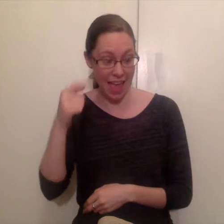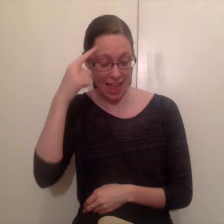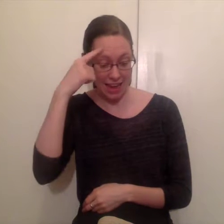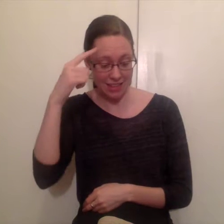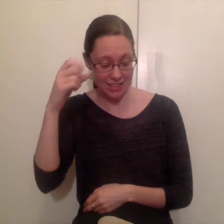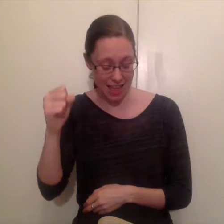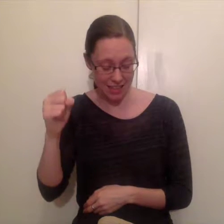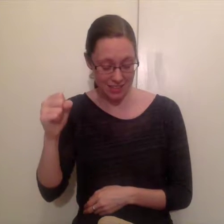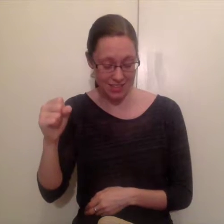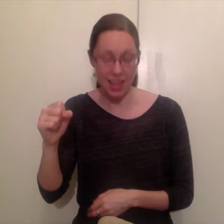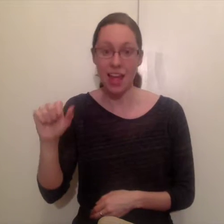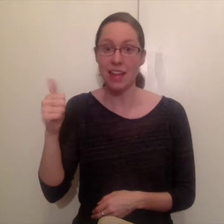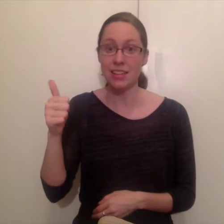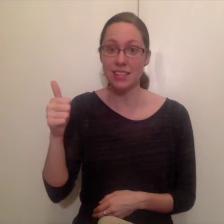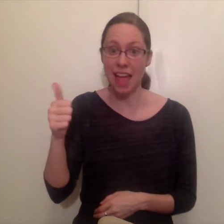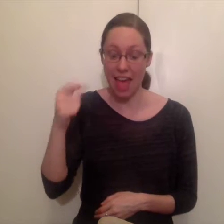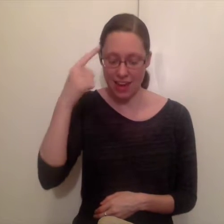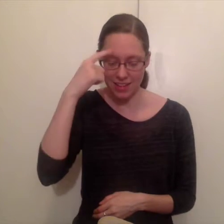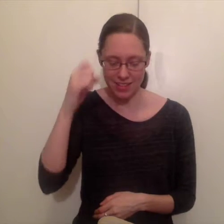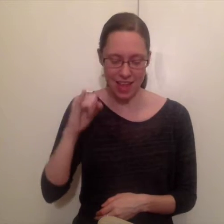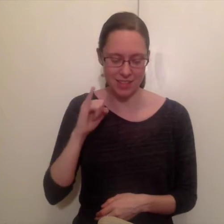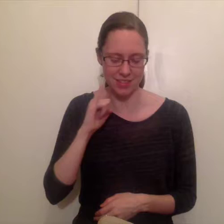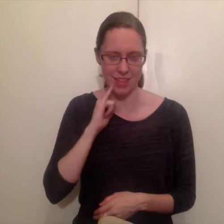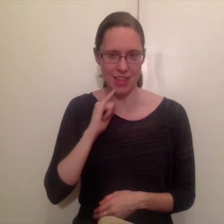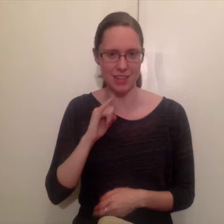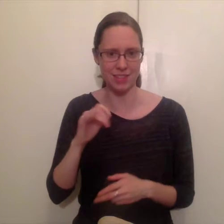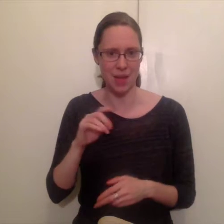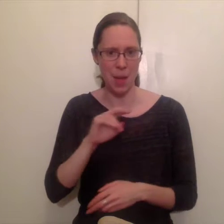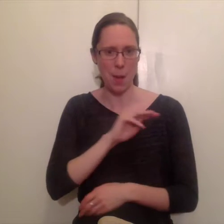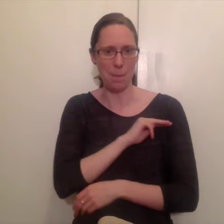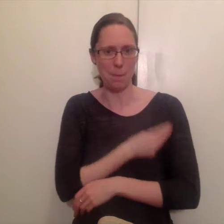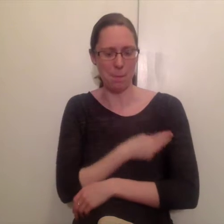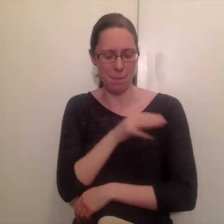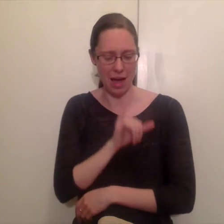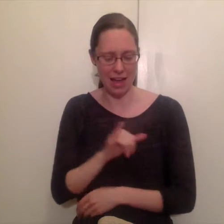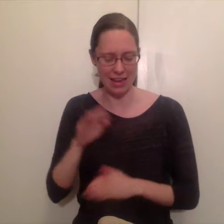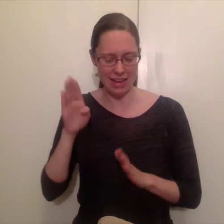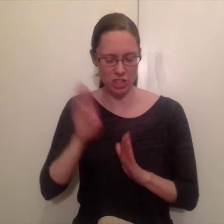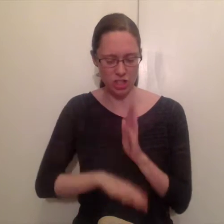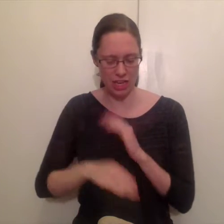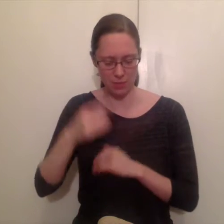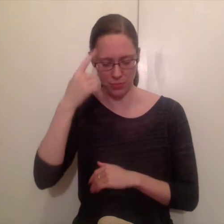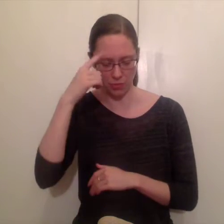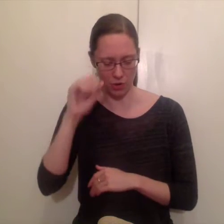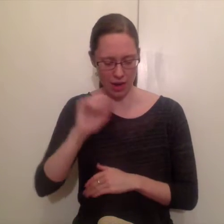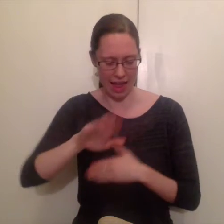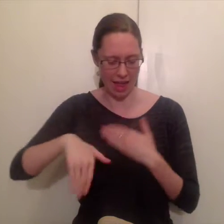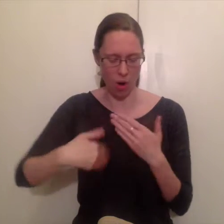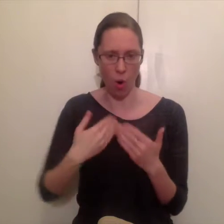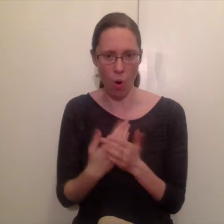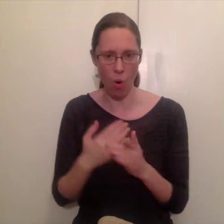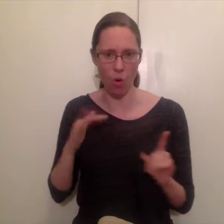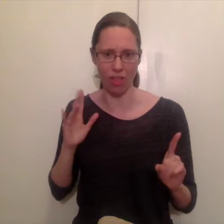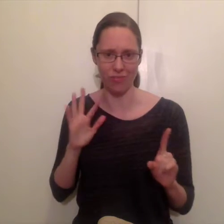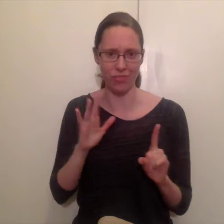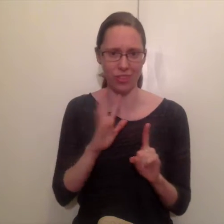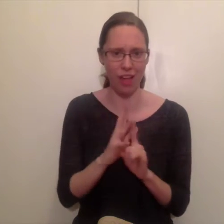10 cents? 10 cents is mighty cheap for a whole